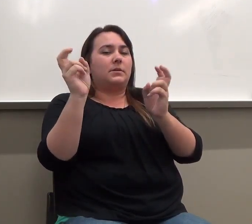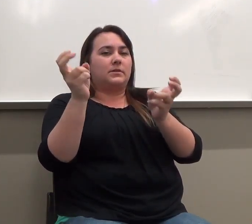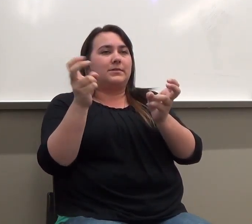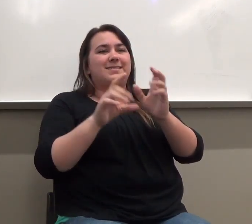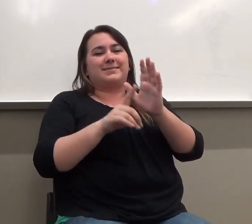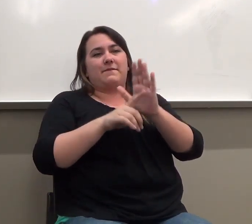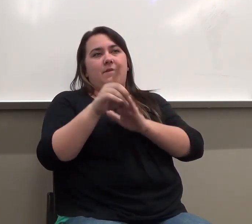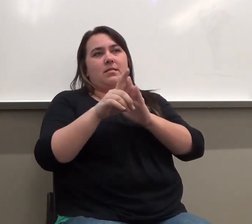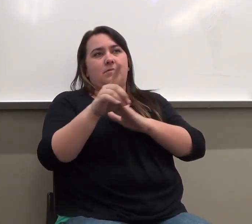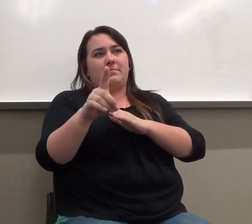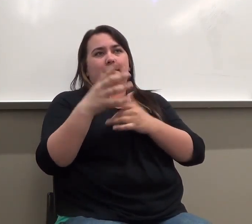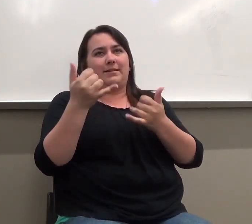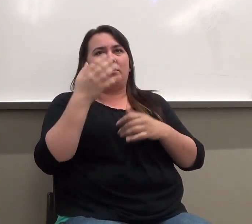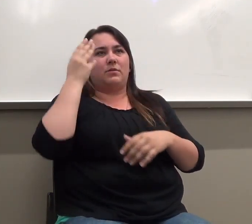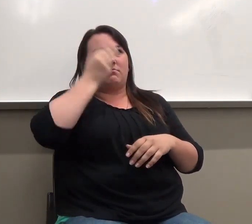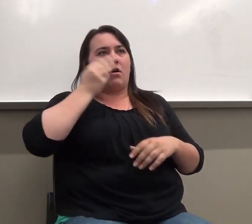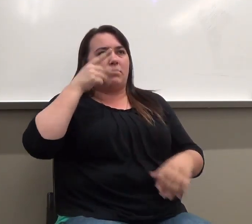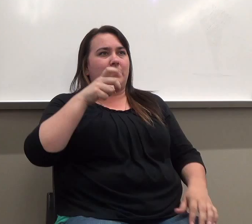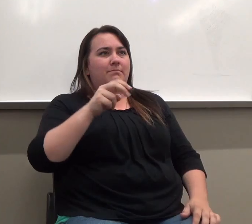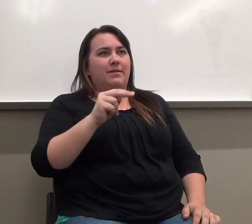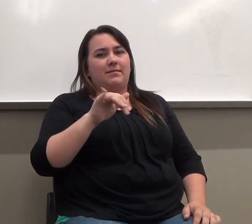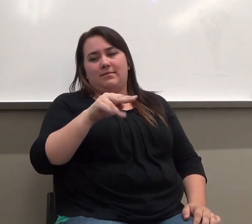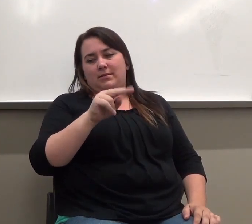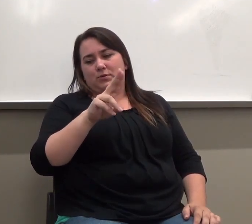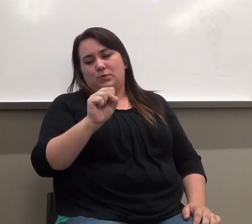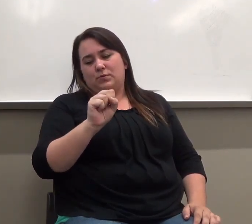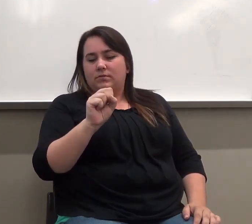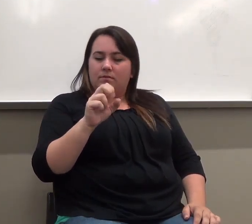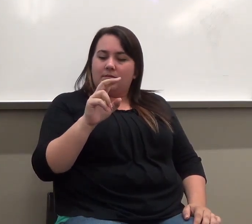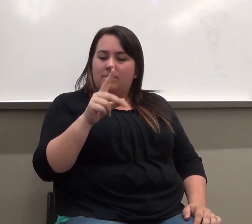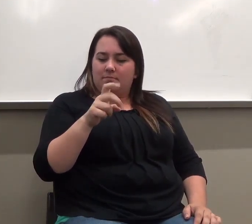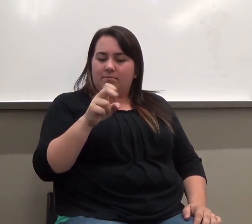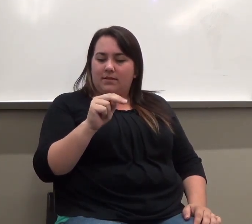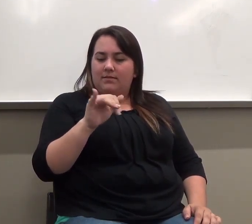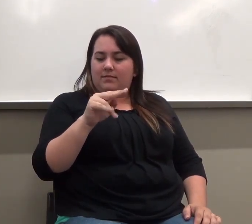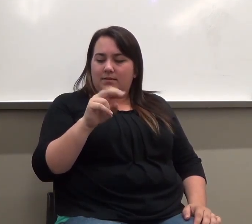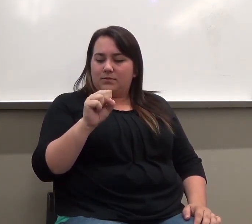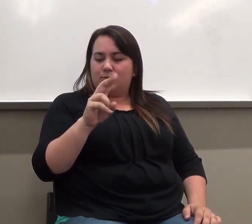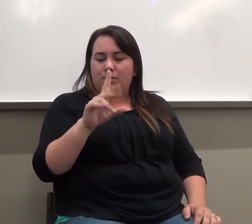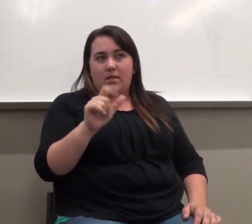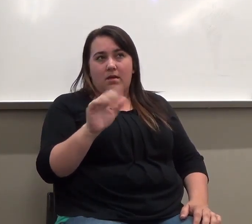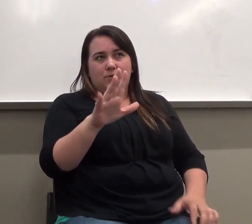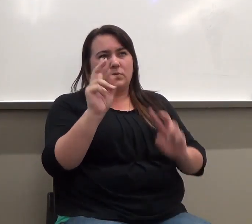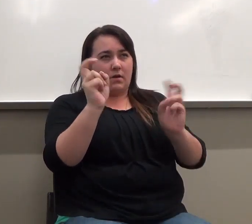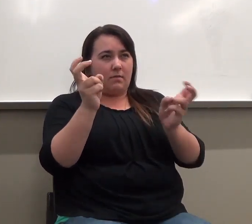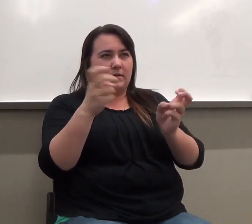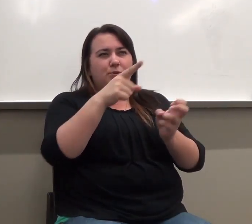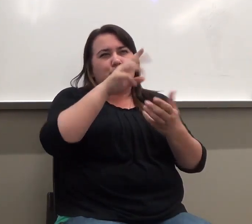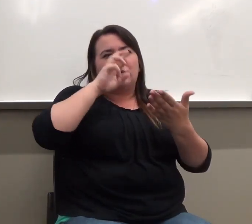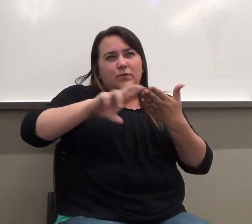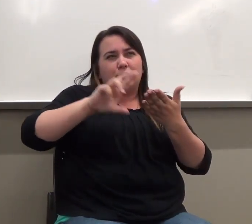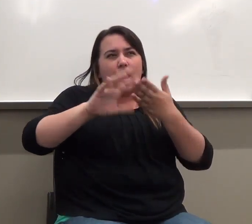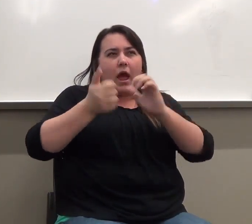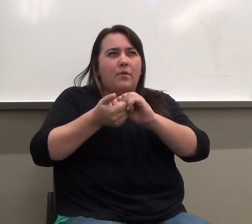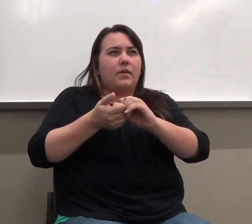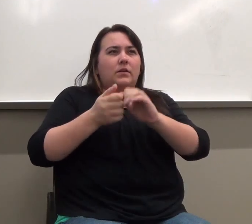development on the Monterey Peninsula as your research topic, and you're going to research how they can build so many houses here